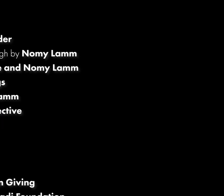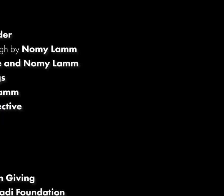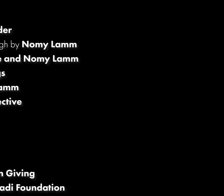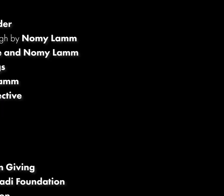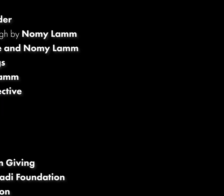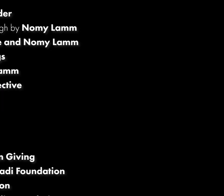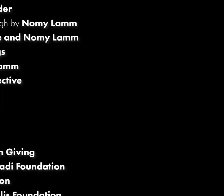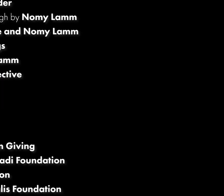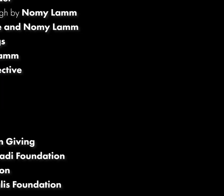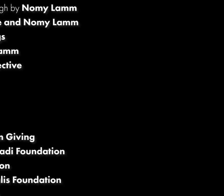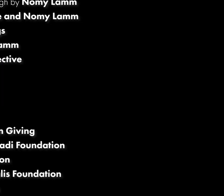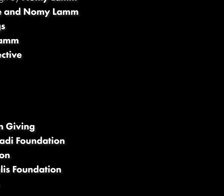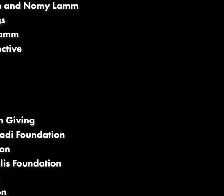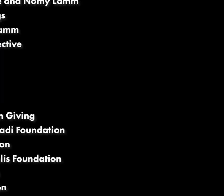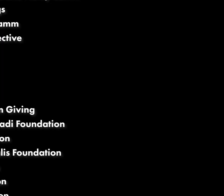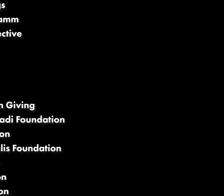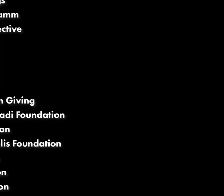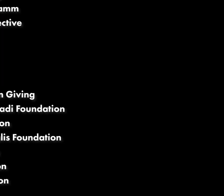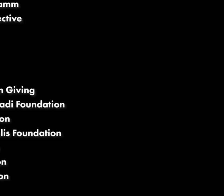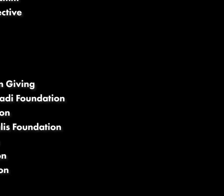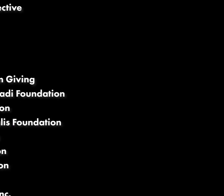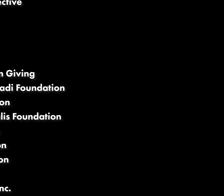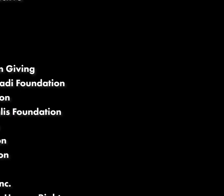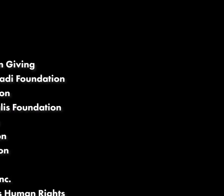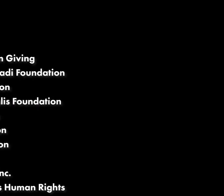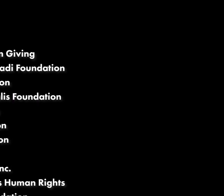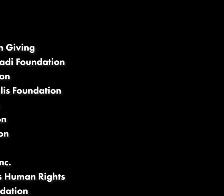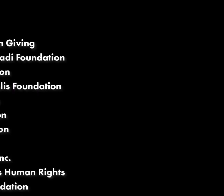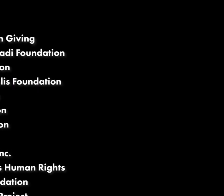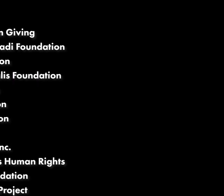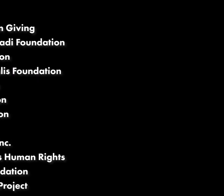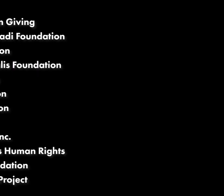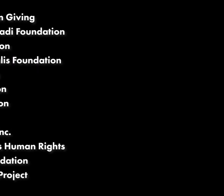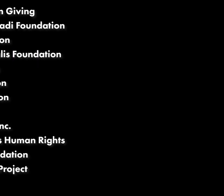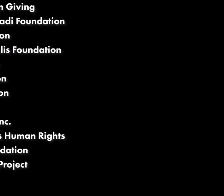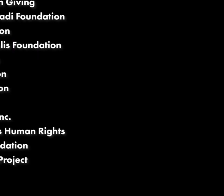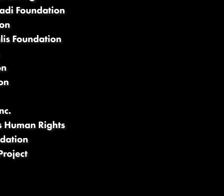So let's love each other through this.